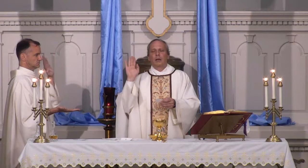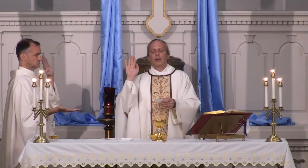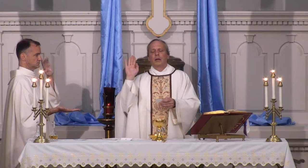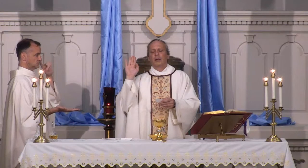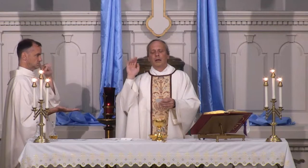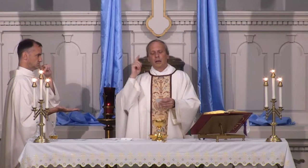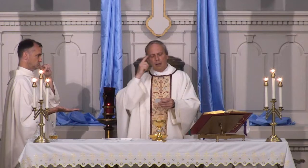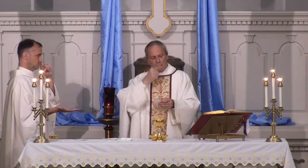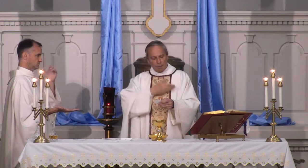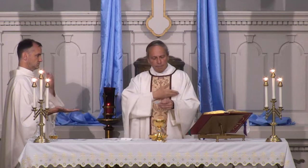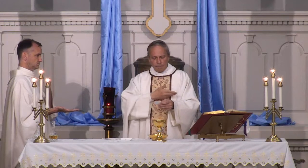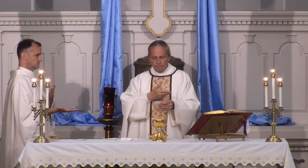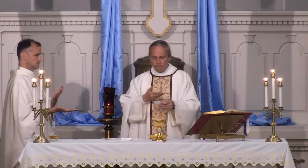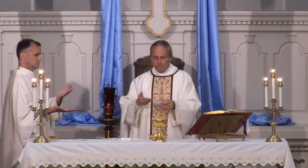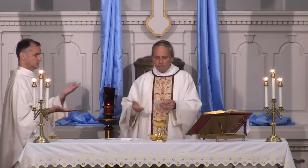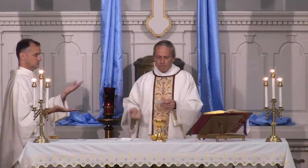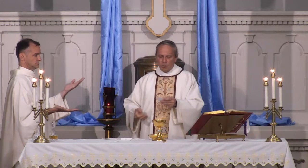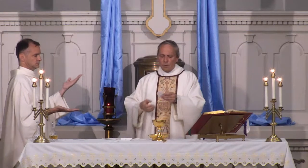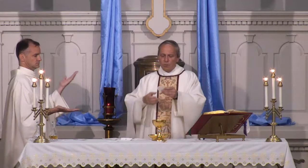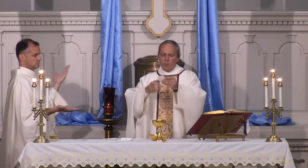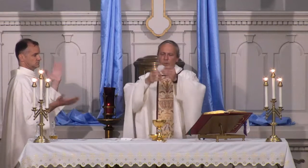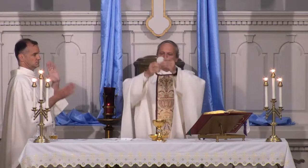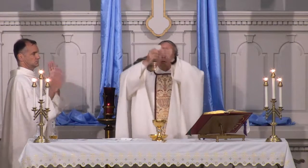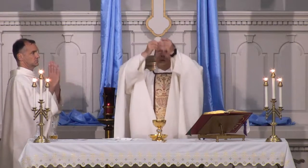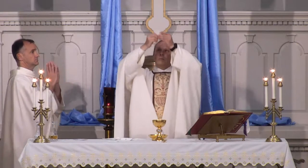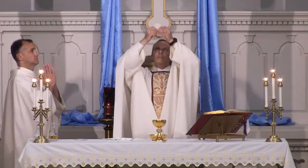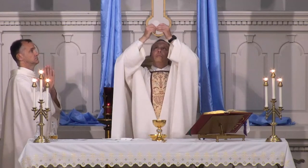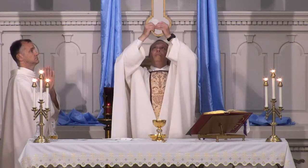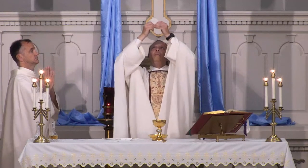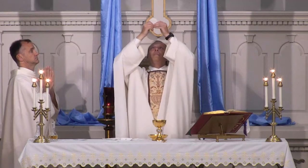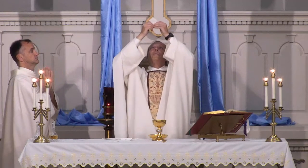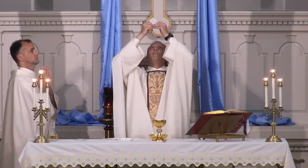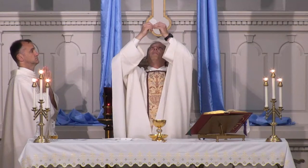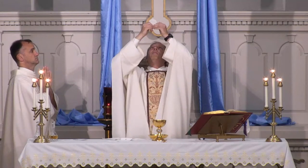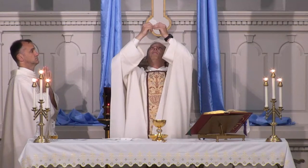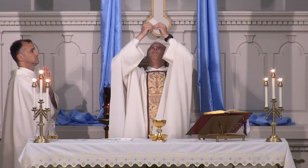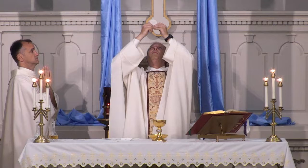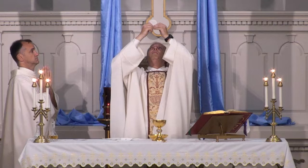which will be given up for you."